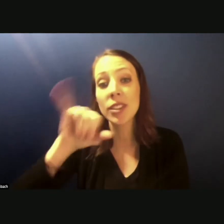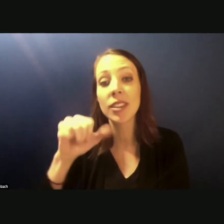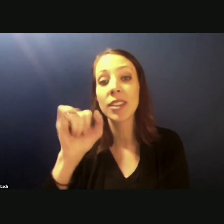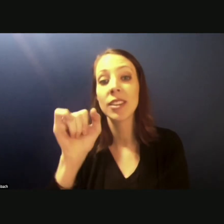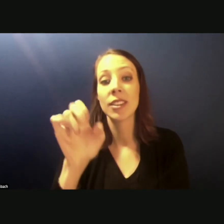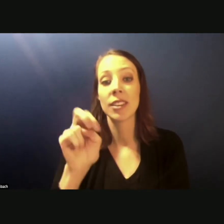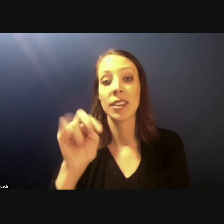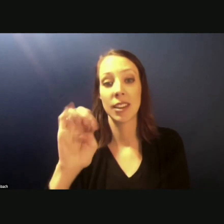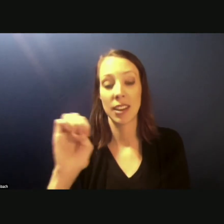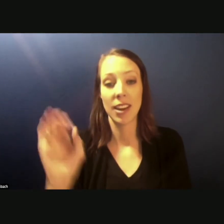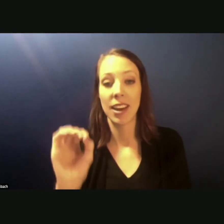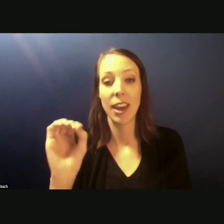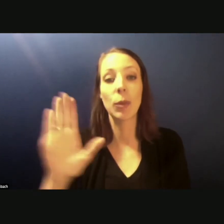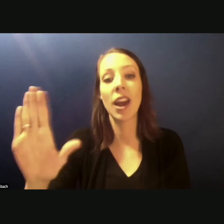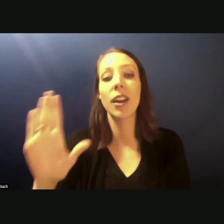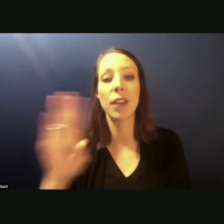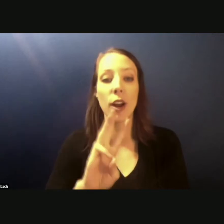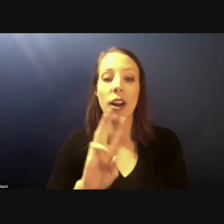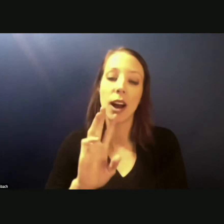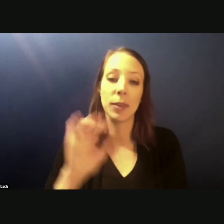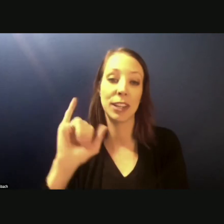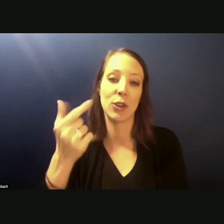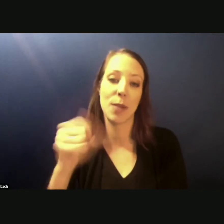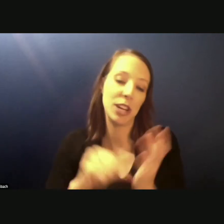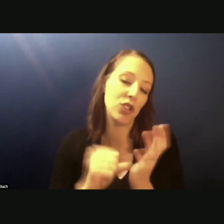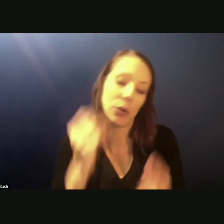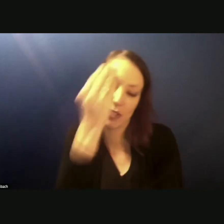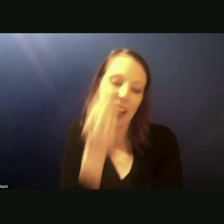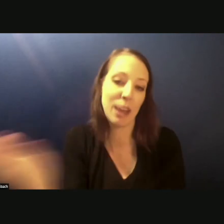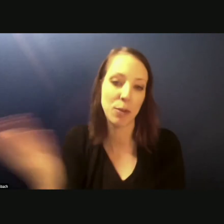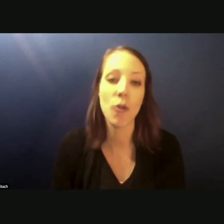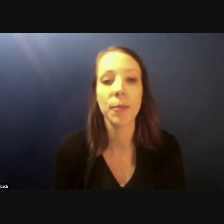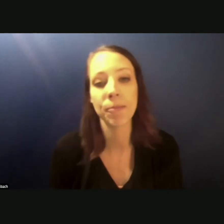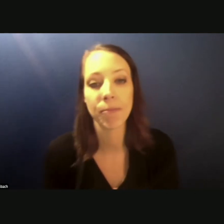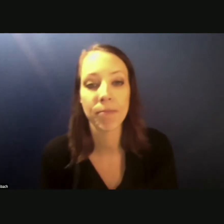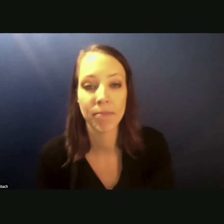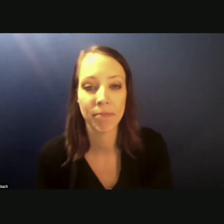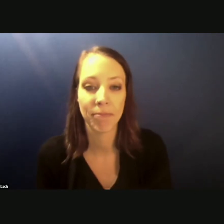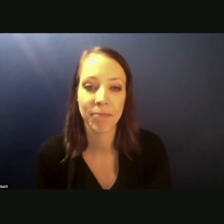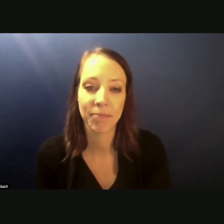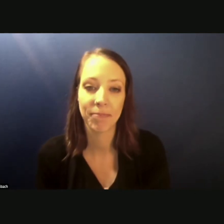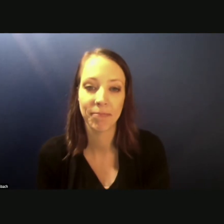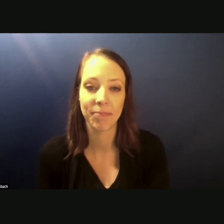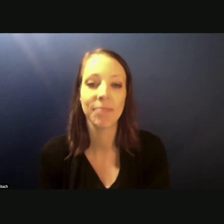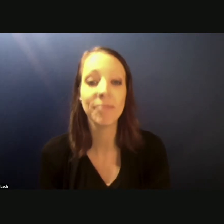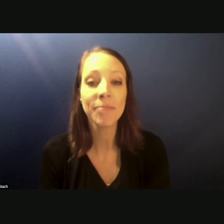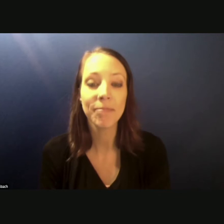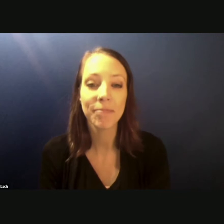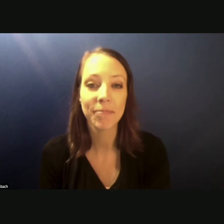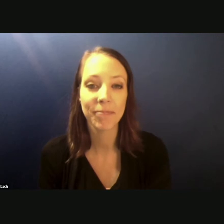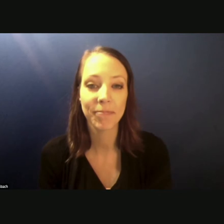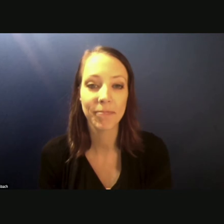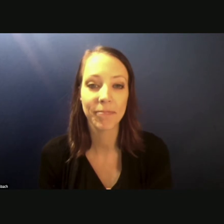Jennie-O's. It'll be on their Instagram page. So I was just letting them know. Oh, sure. Okay. Well,